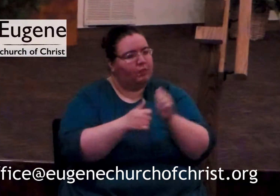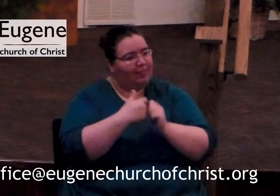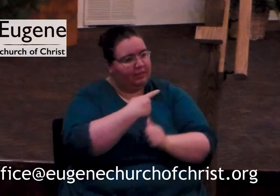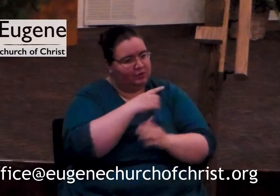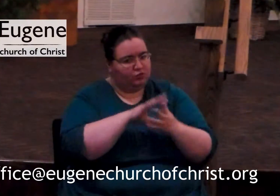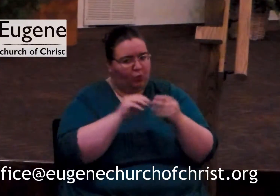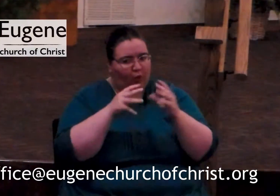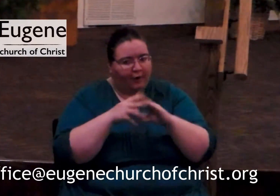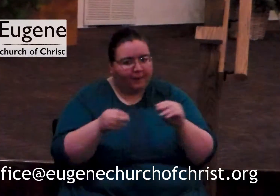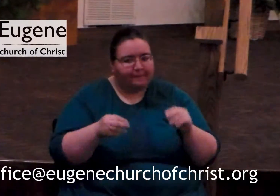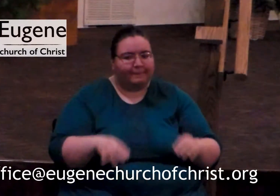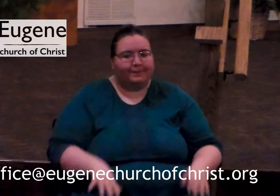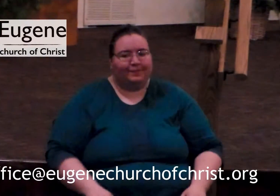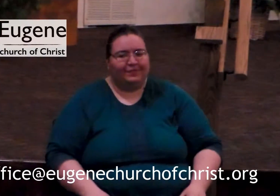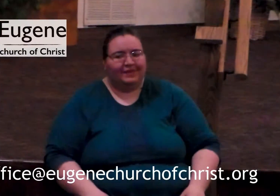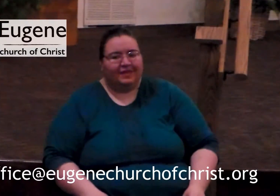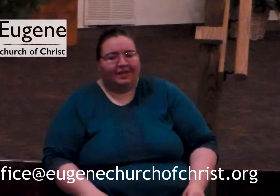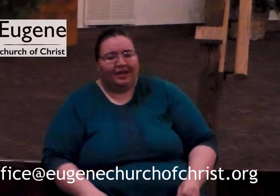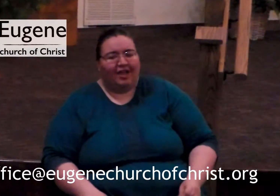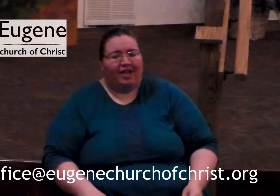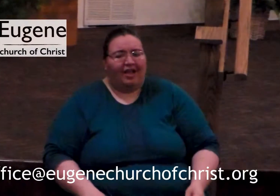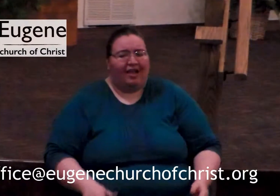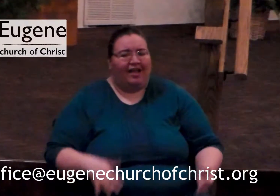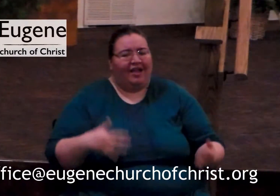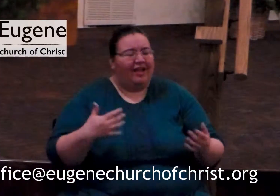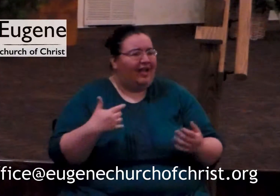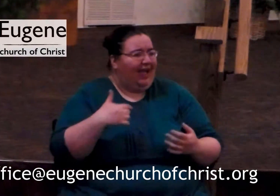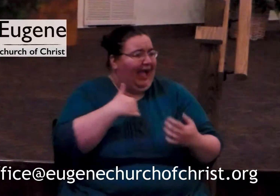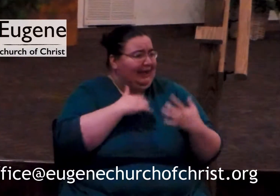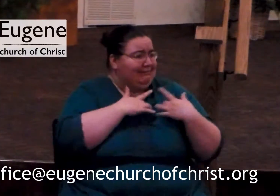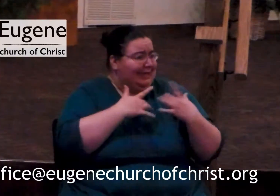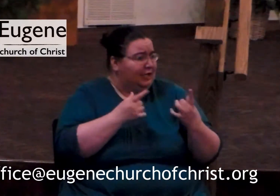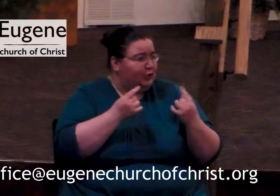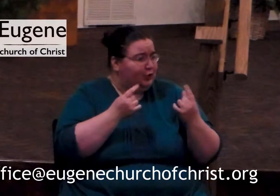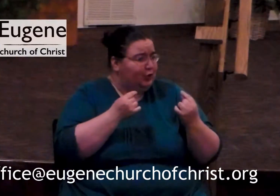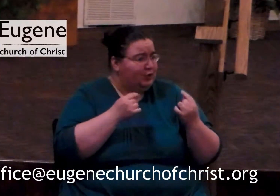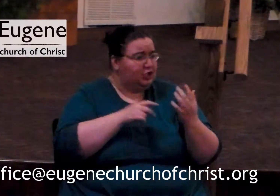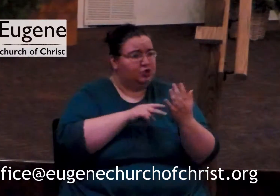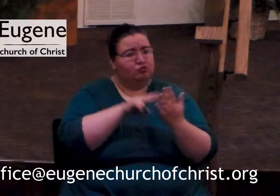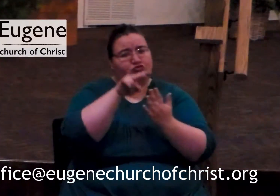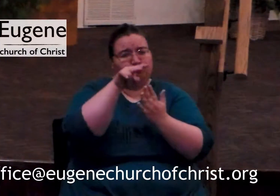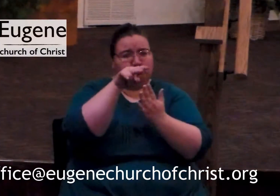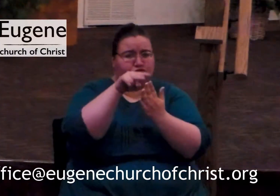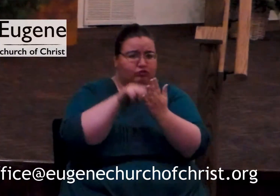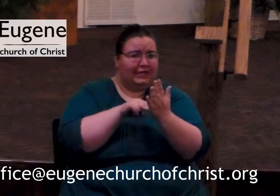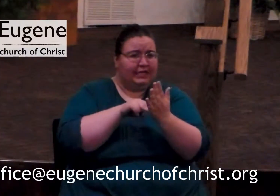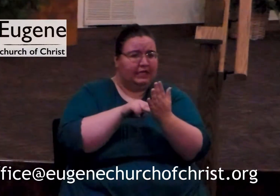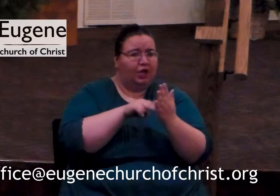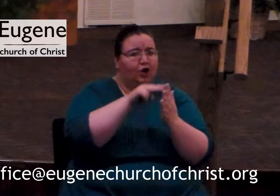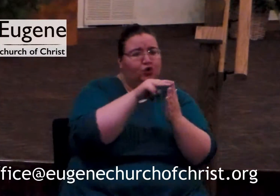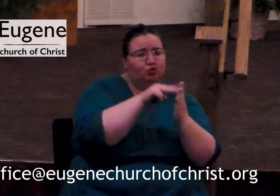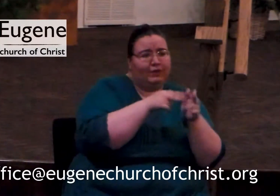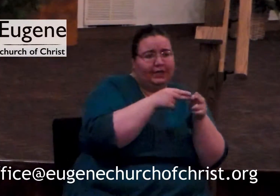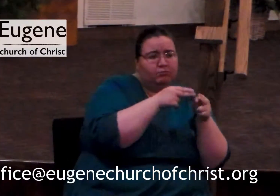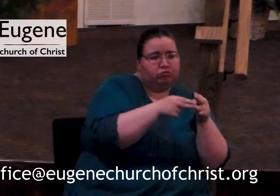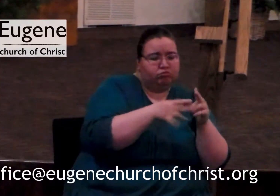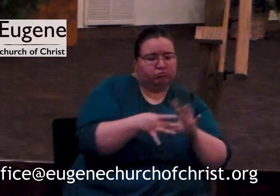And usually I will read along and we'll stop and comment along the way, but I thought we'd start today just by reading the whole parable, and then we'll come back through it after